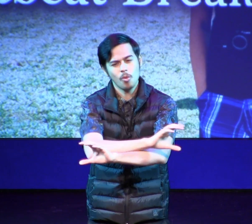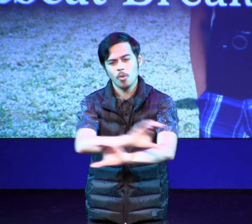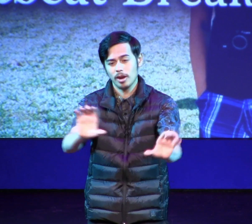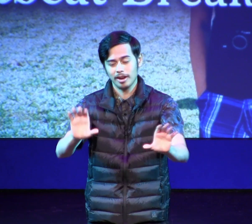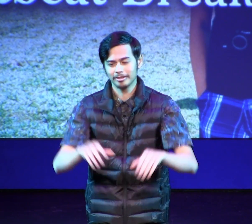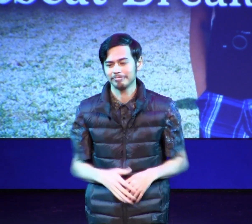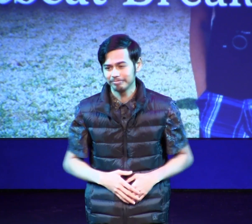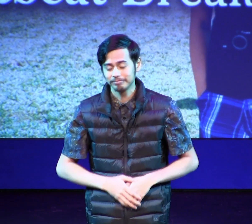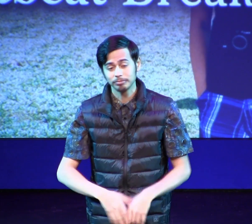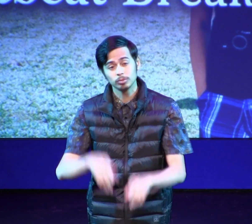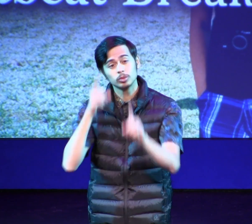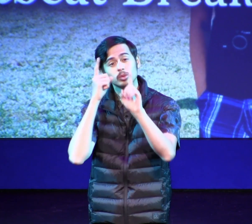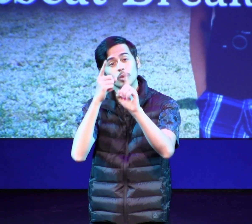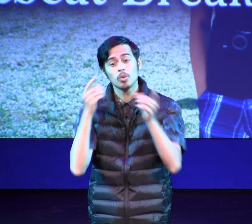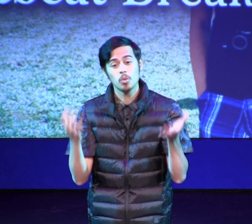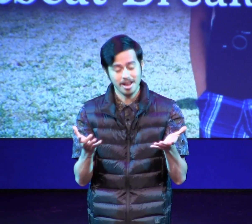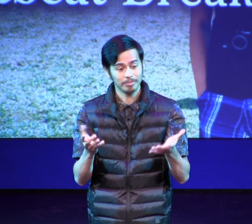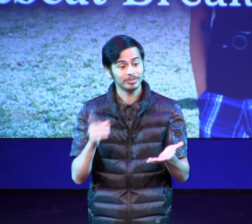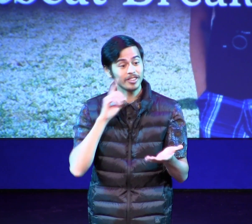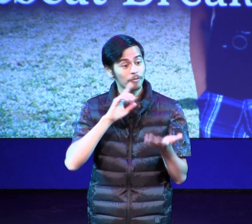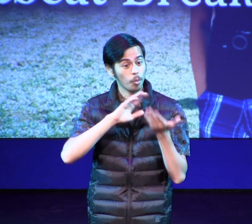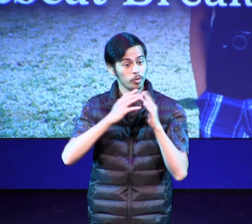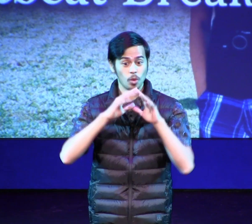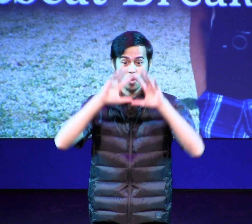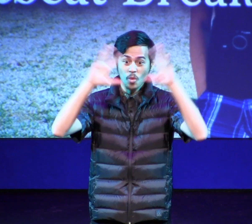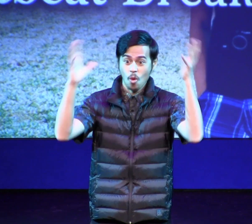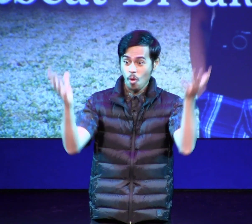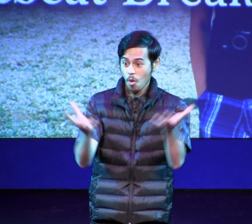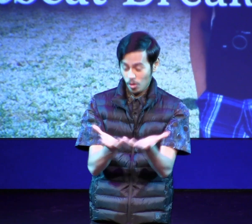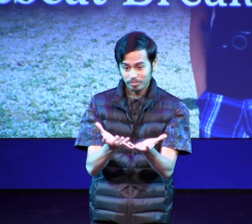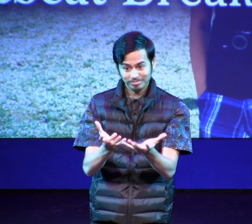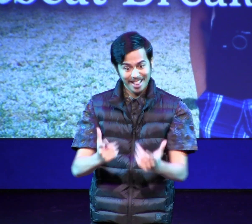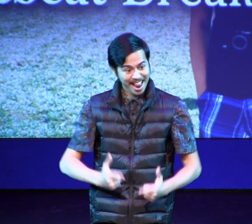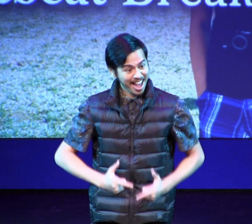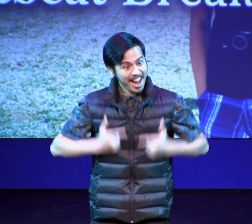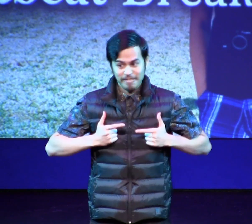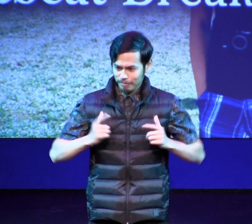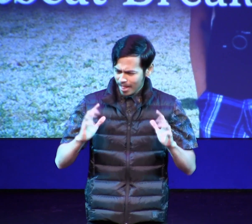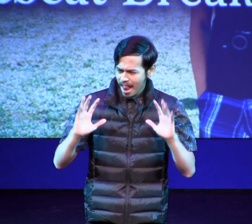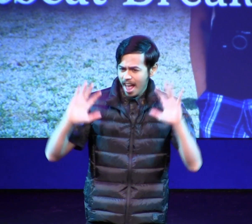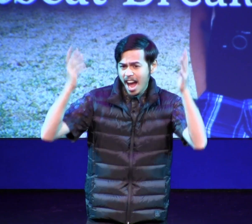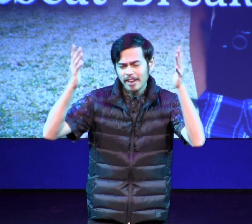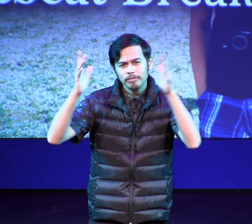And we realized with that, together, we can, as a community, excel